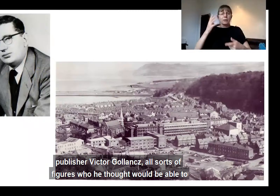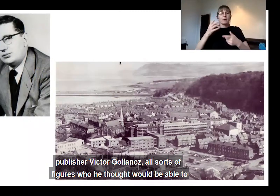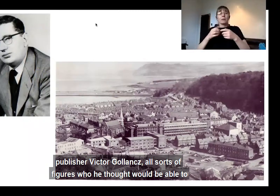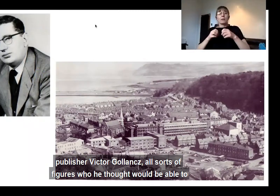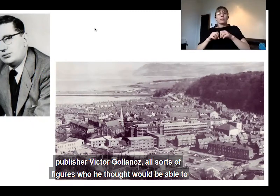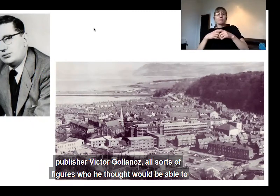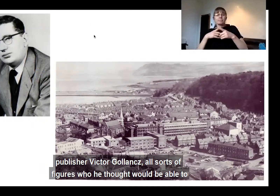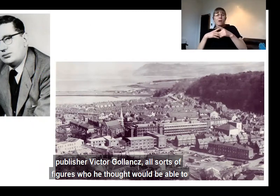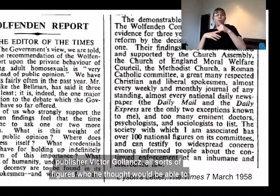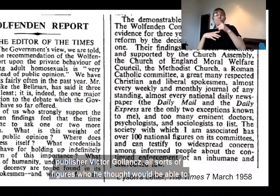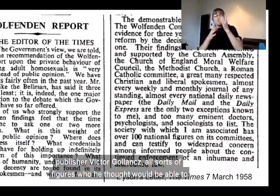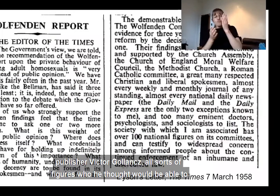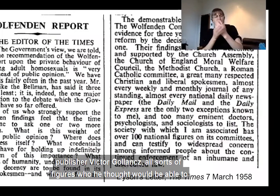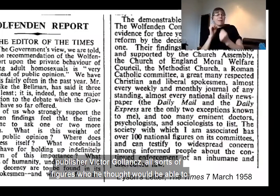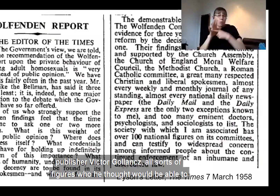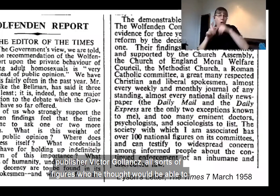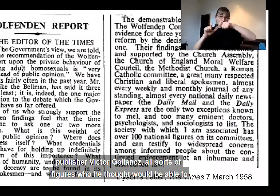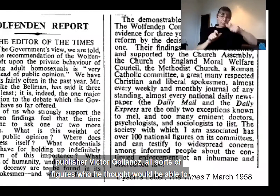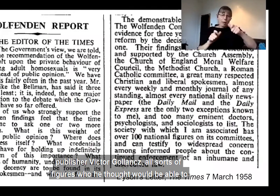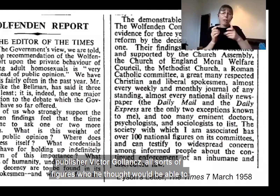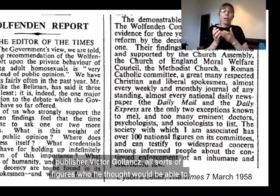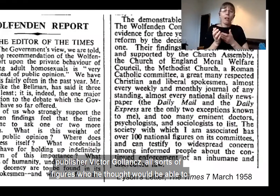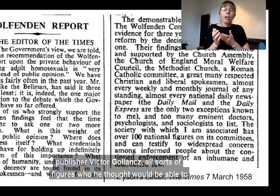Victor Golanch,